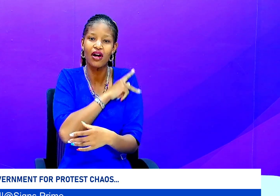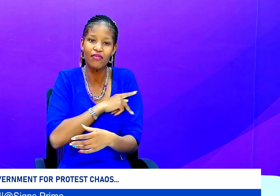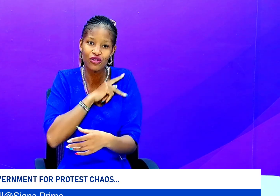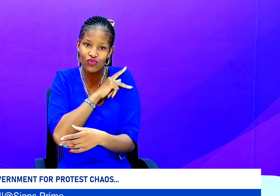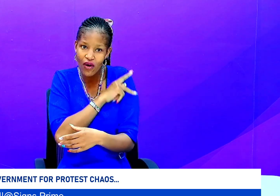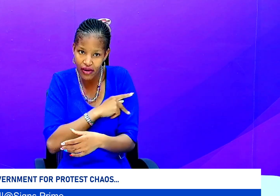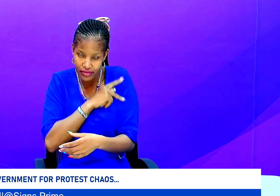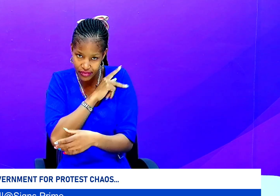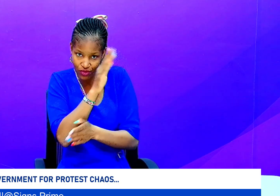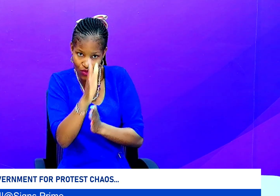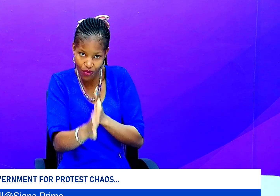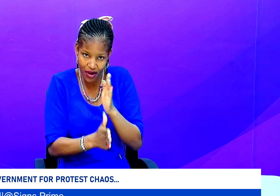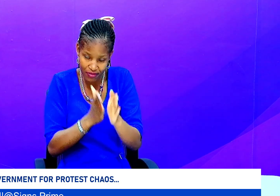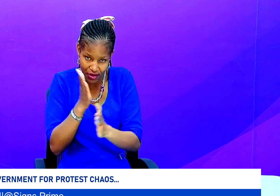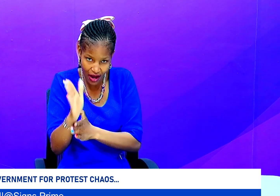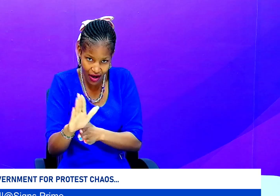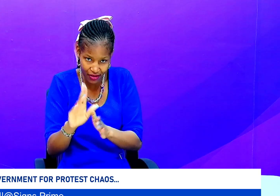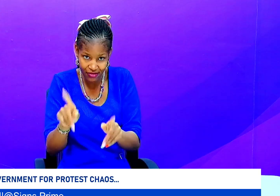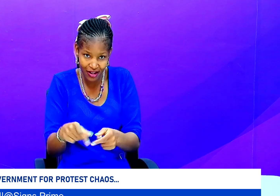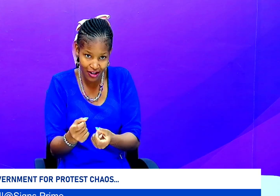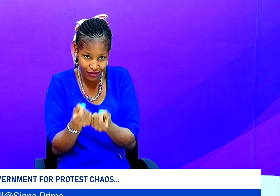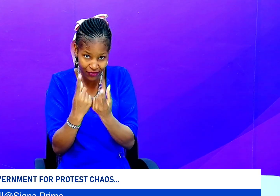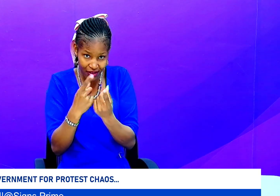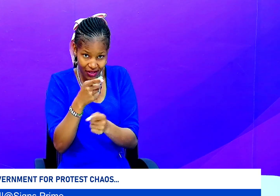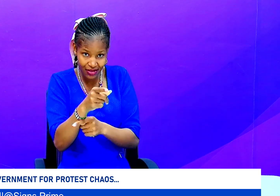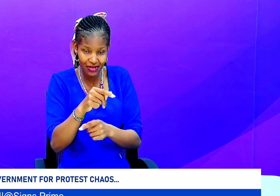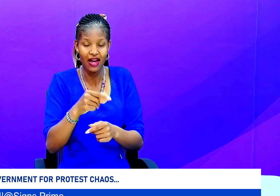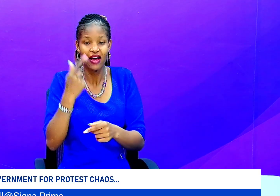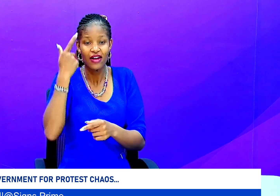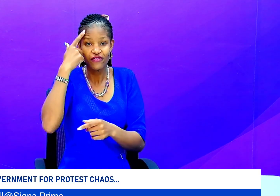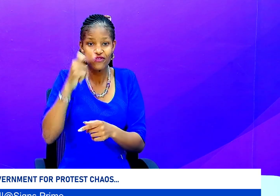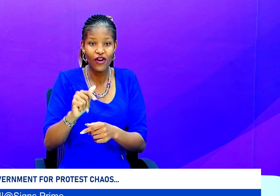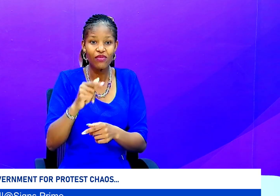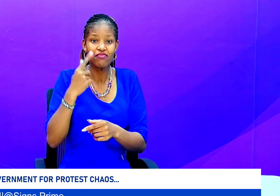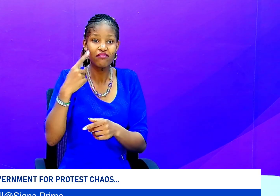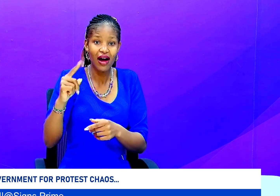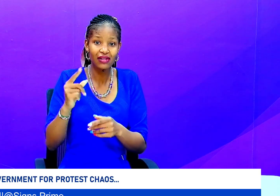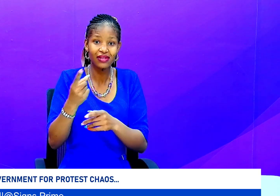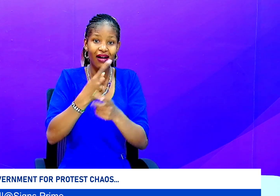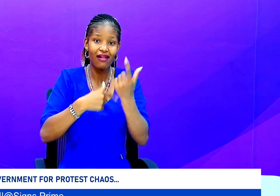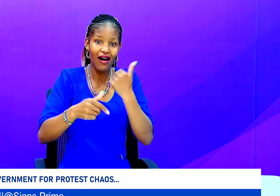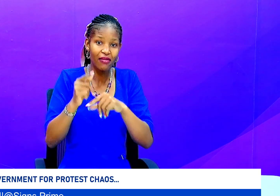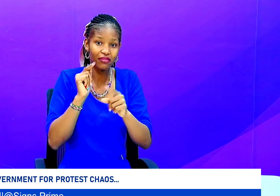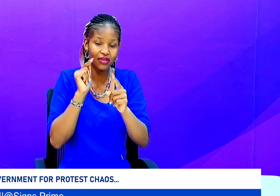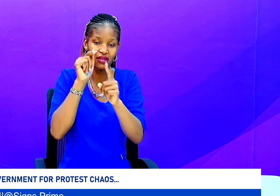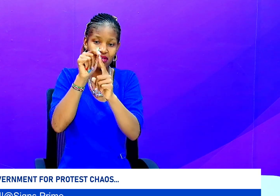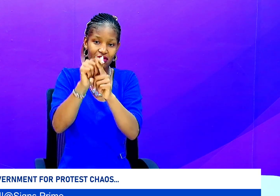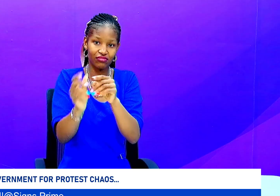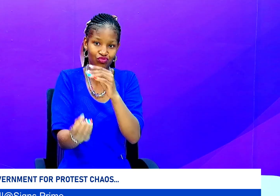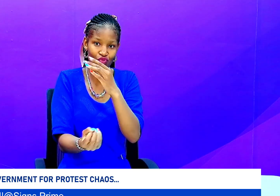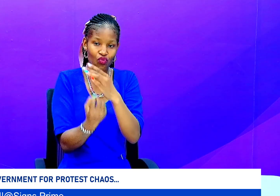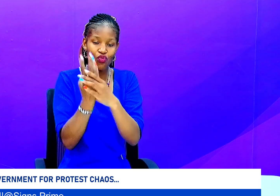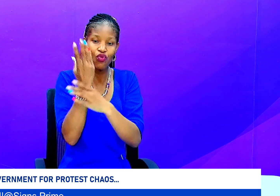roads clearly indicated prior knowledge of the planned events.